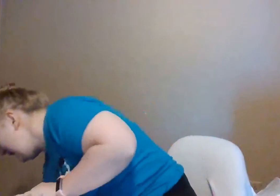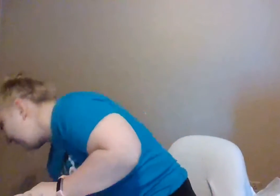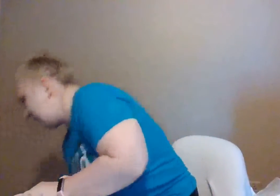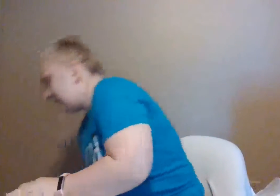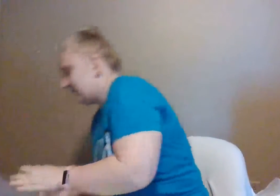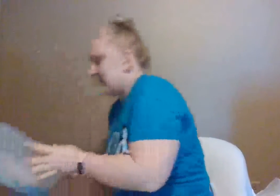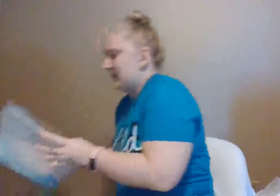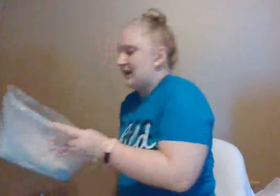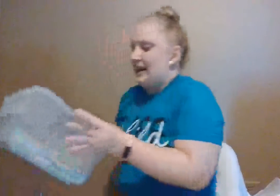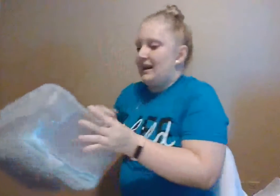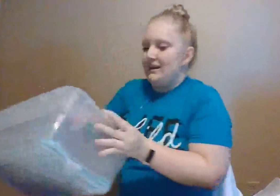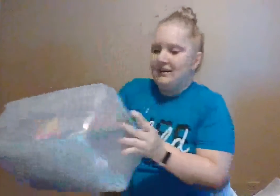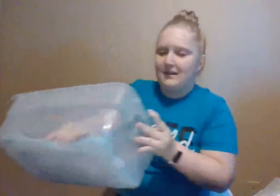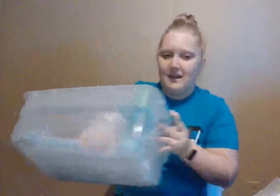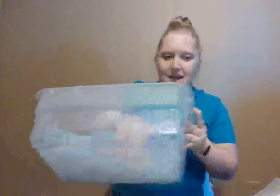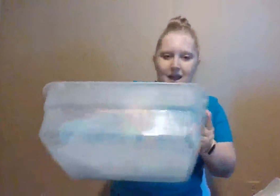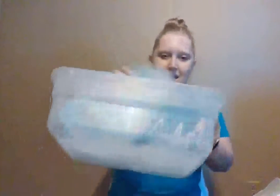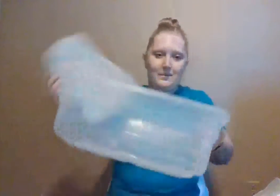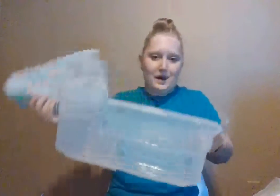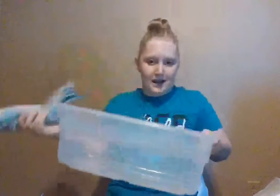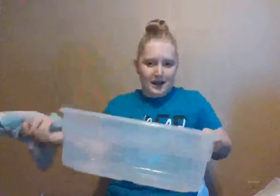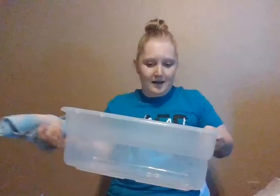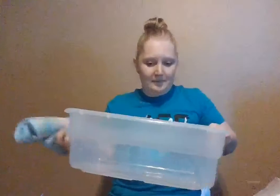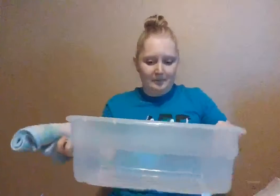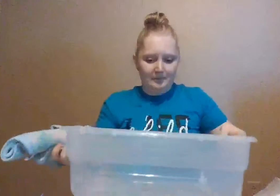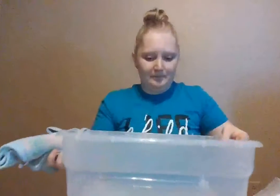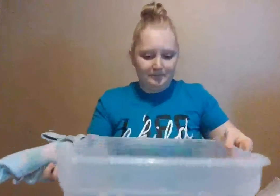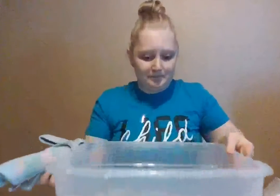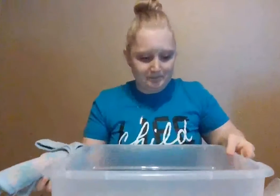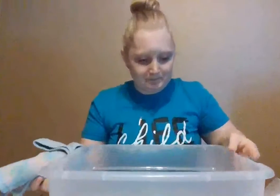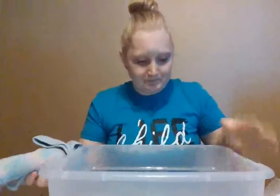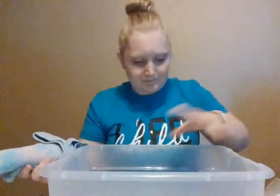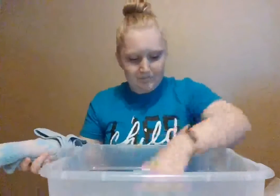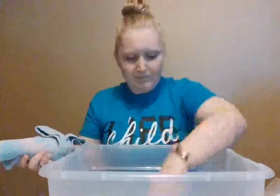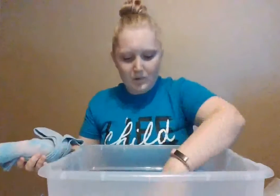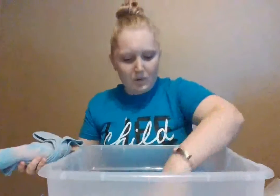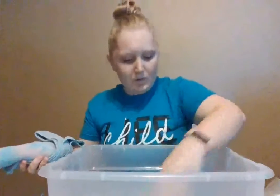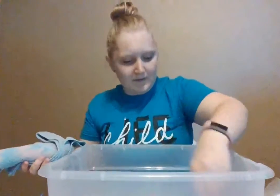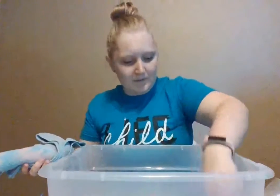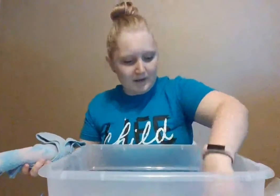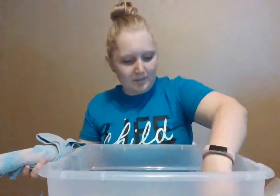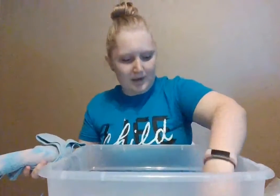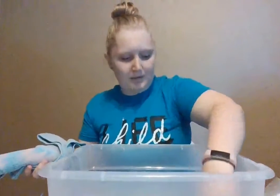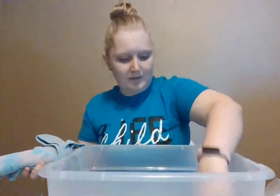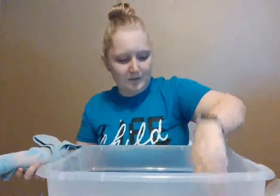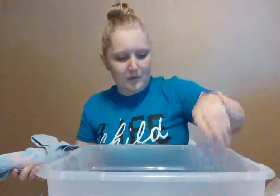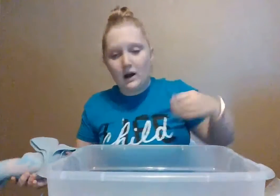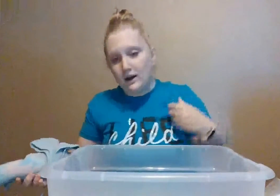what you will need is a bucket or something to play with some water